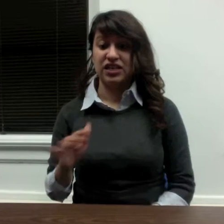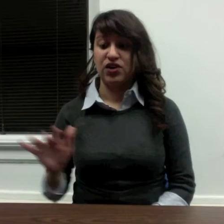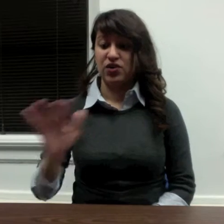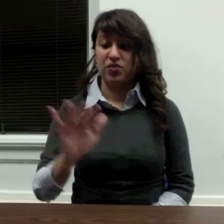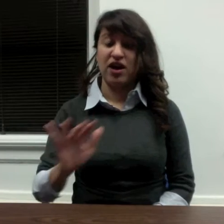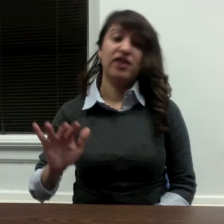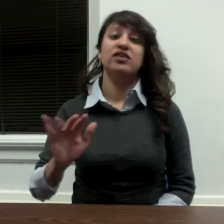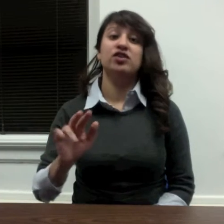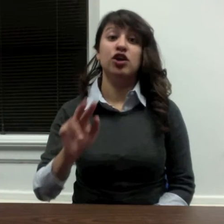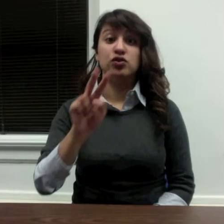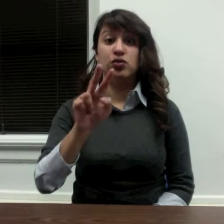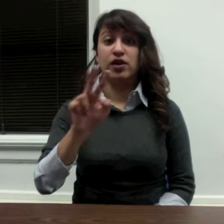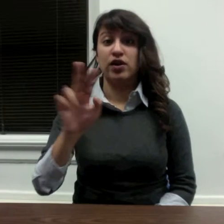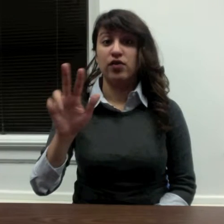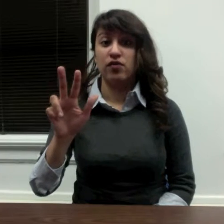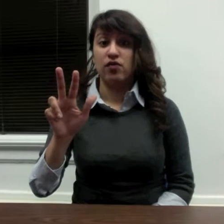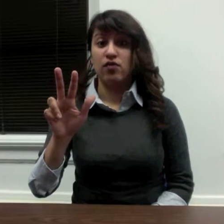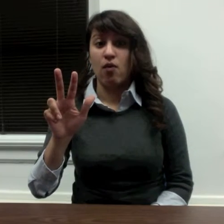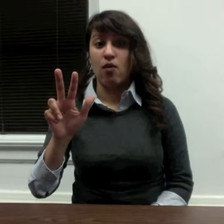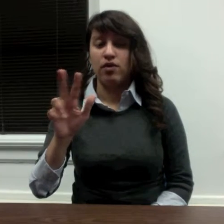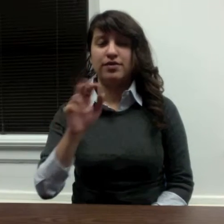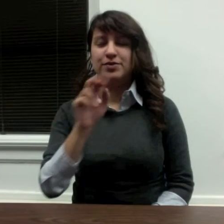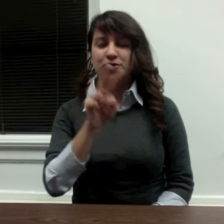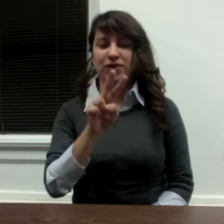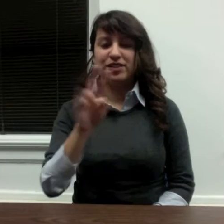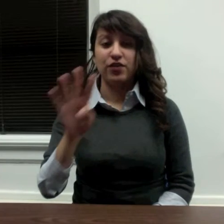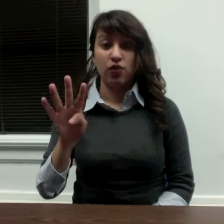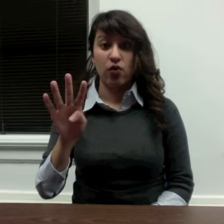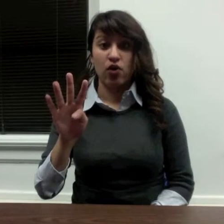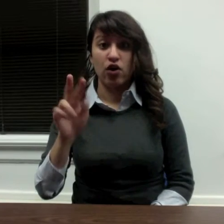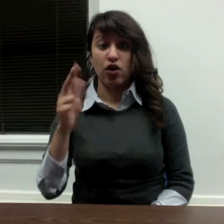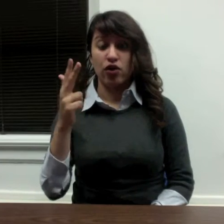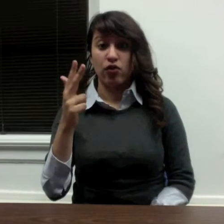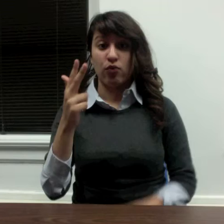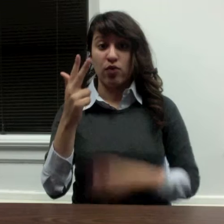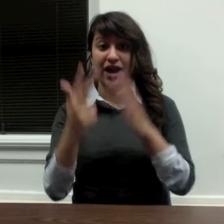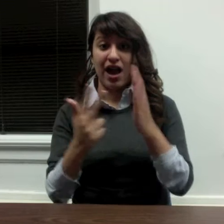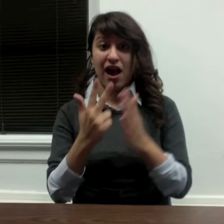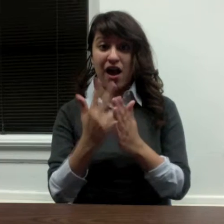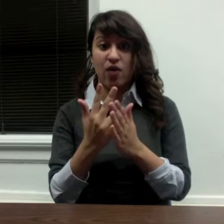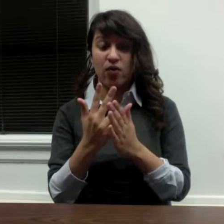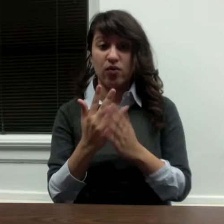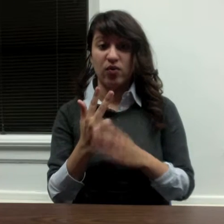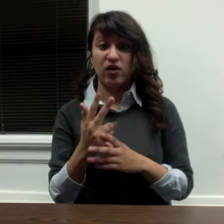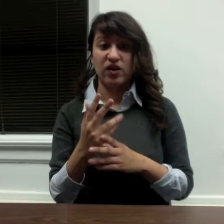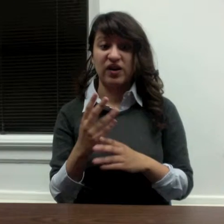3-hour slots to fill with workshops that we select.